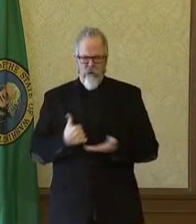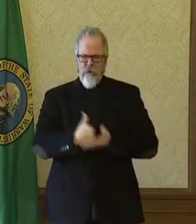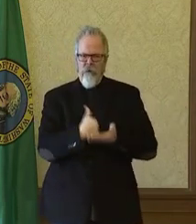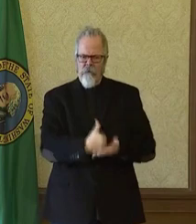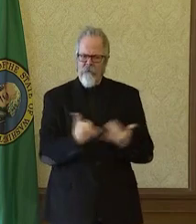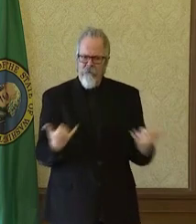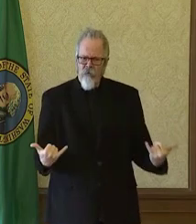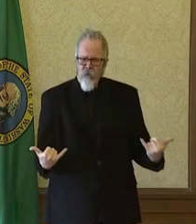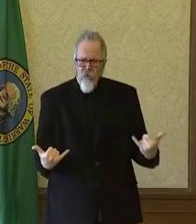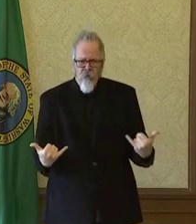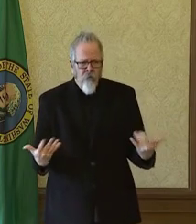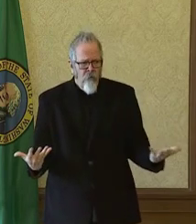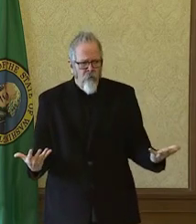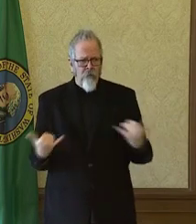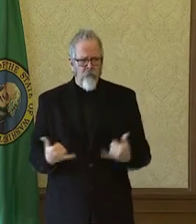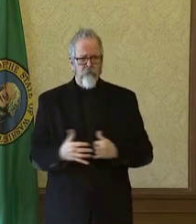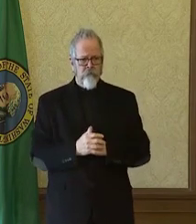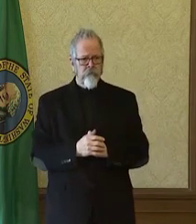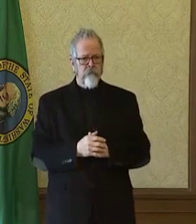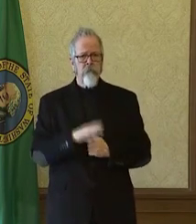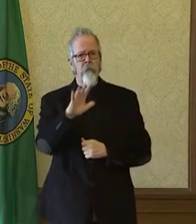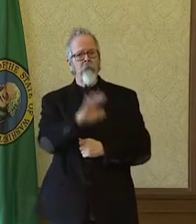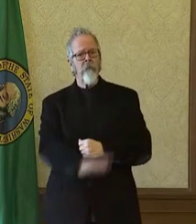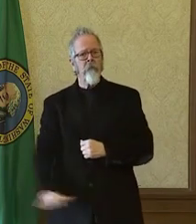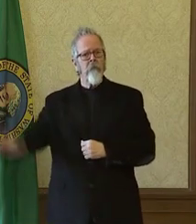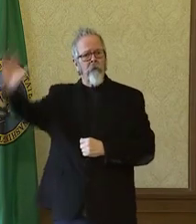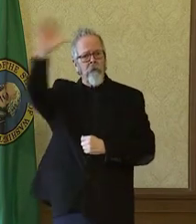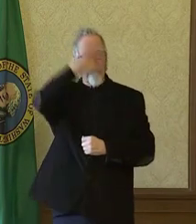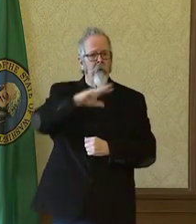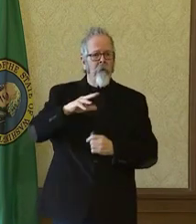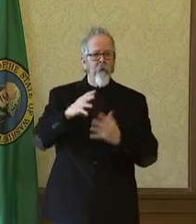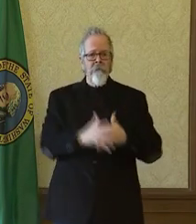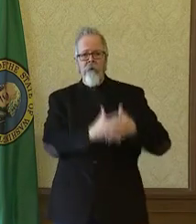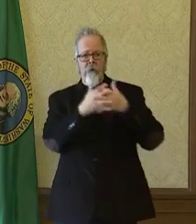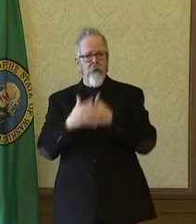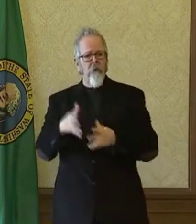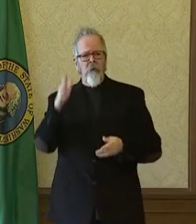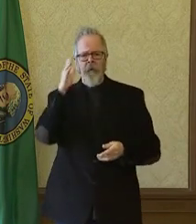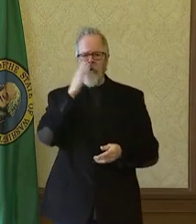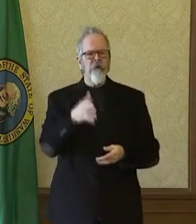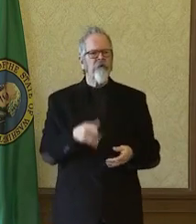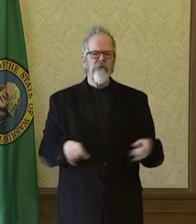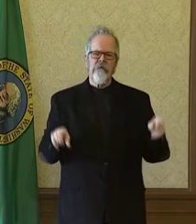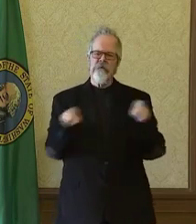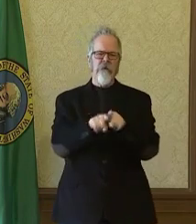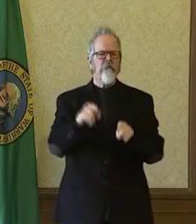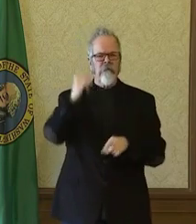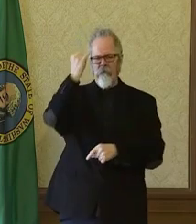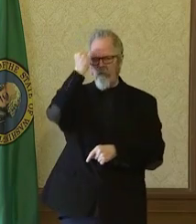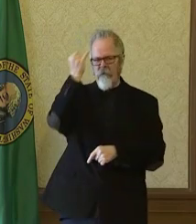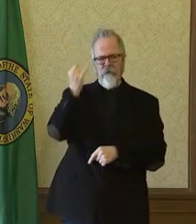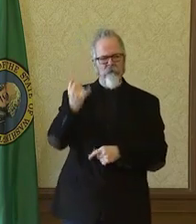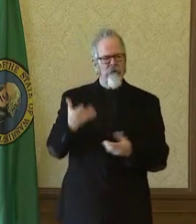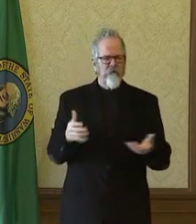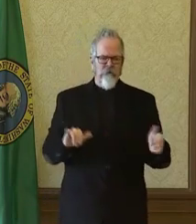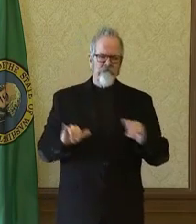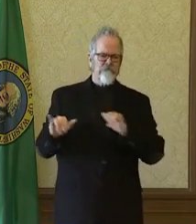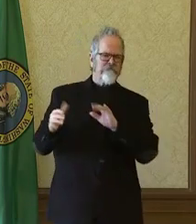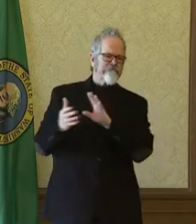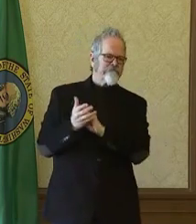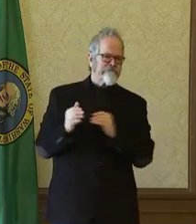ways. We can't just rely on what you think of as transfer payments. Unemployment compensation, its expansion,